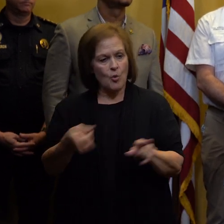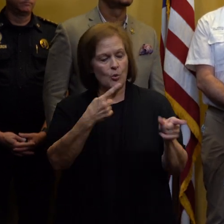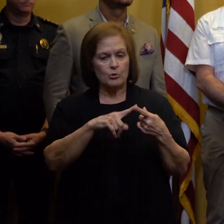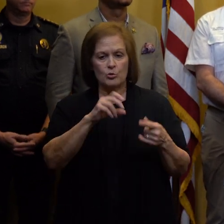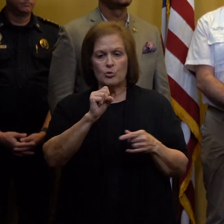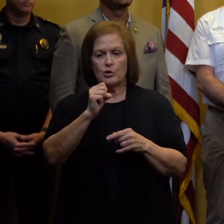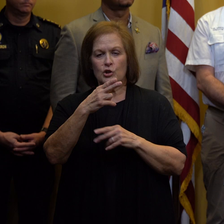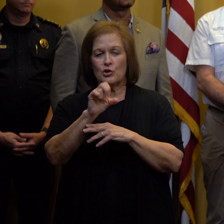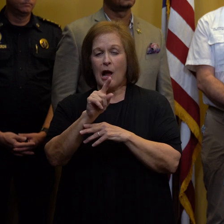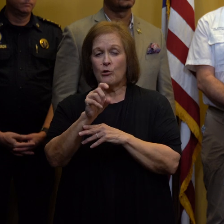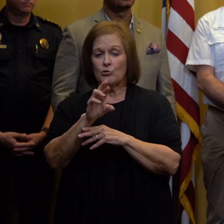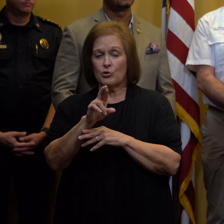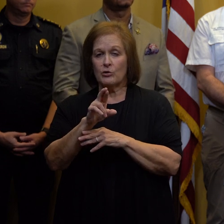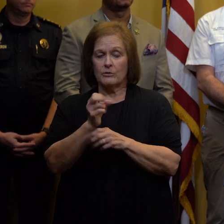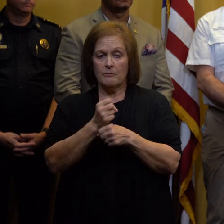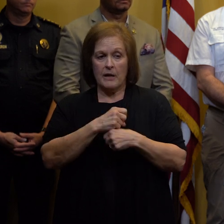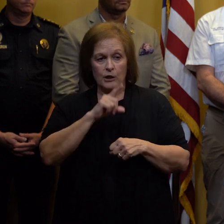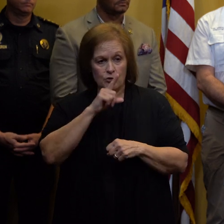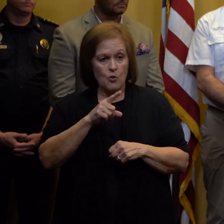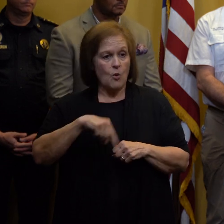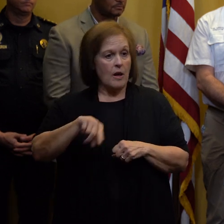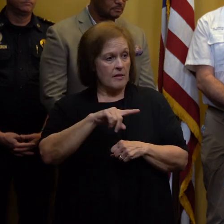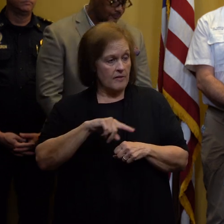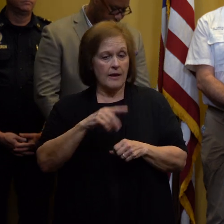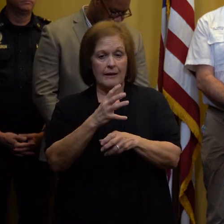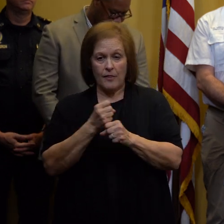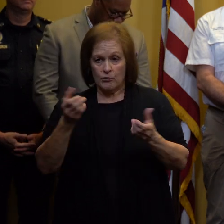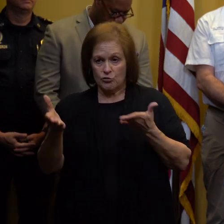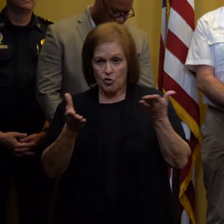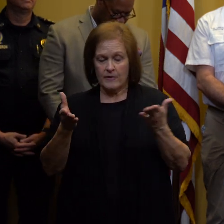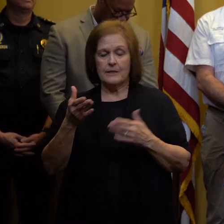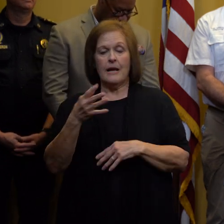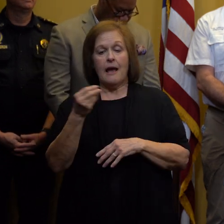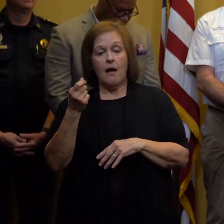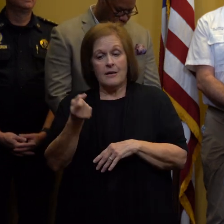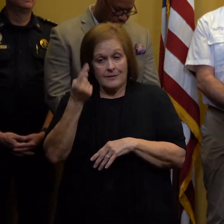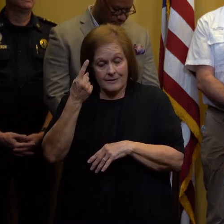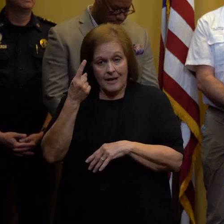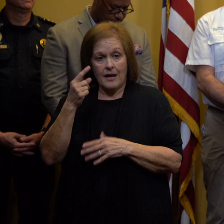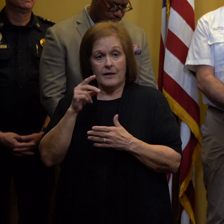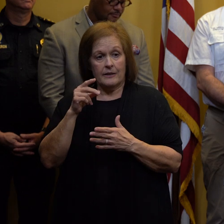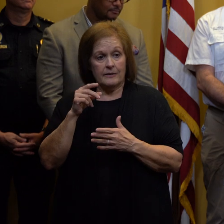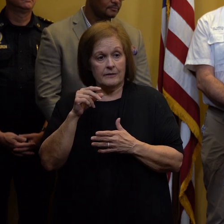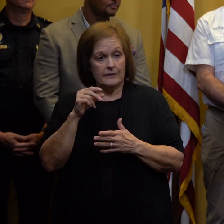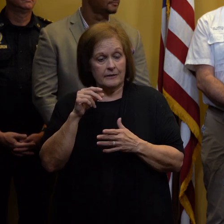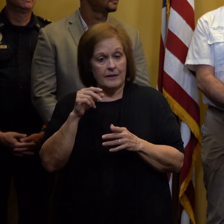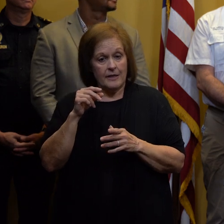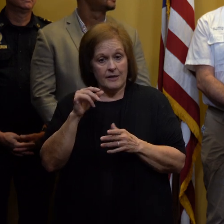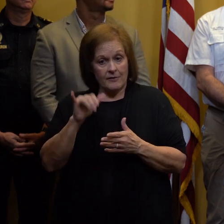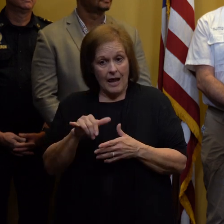shelter locations, making sure that they are connected to those services and understanding that we are in this